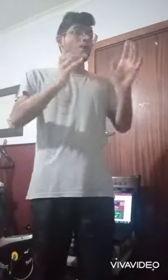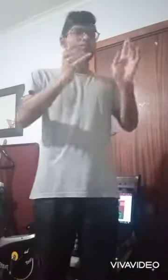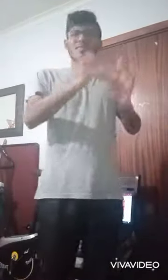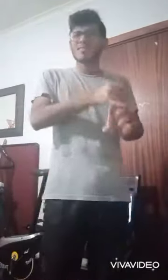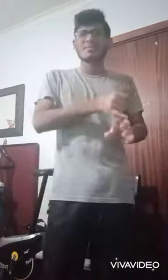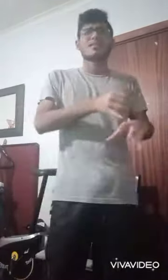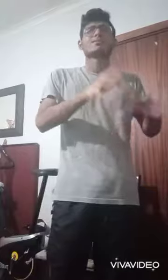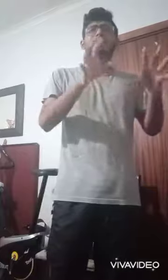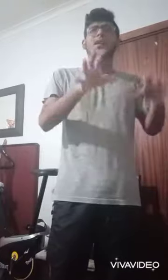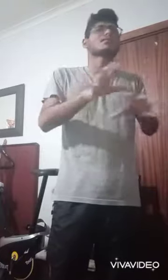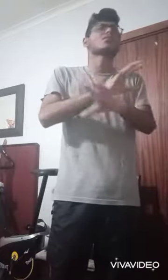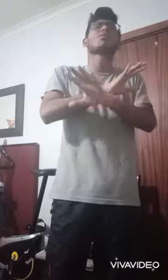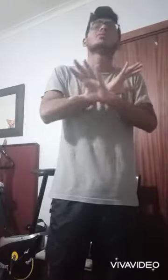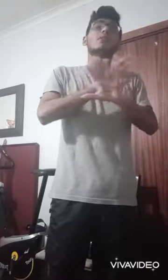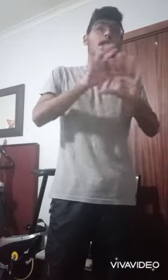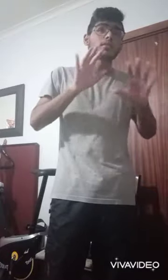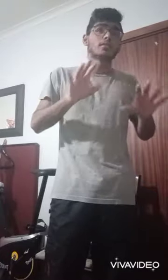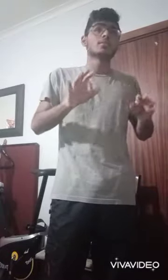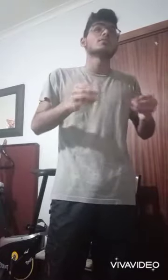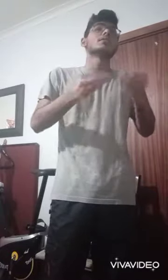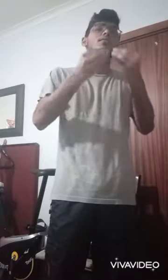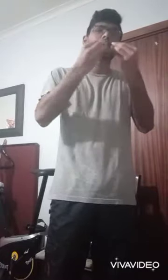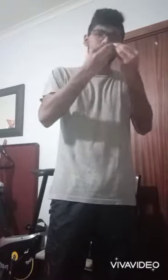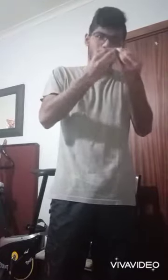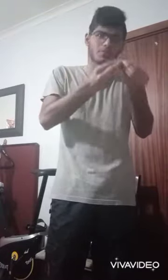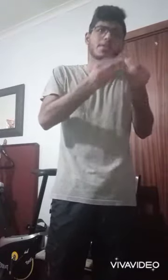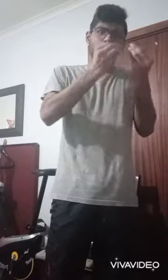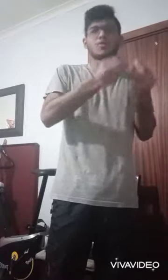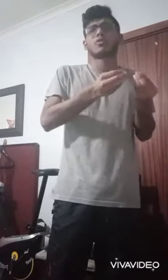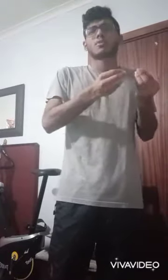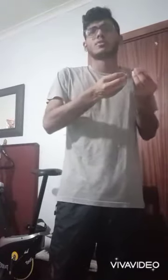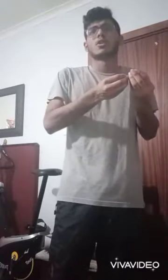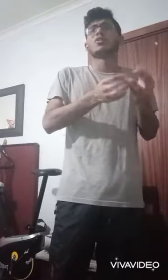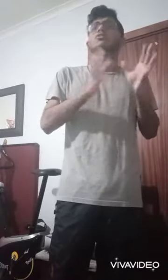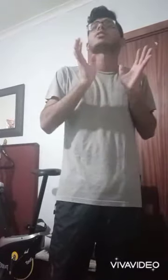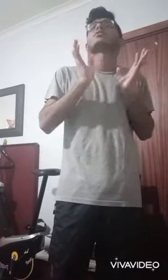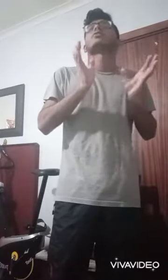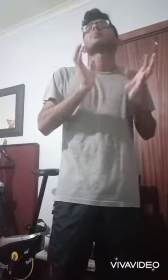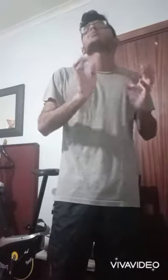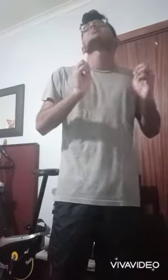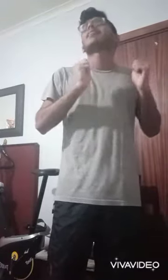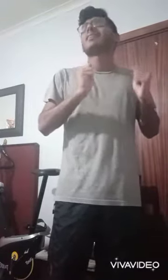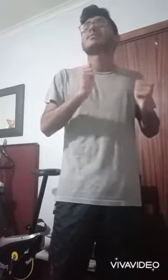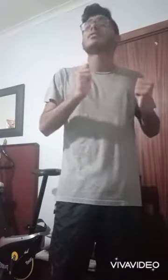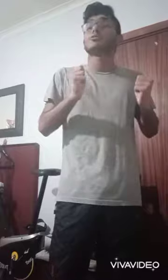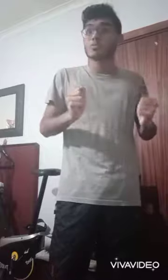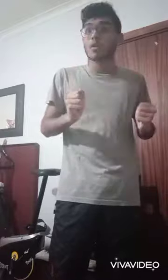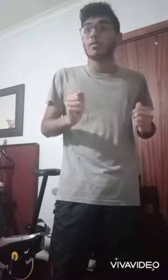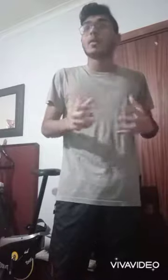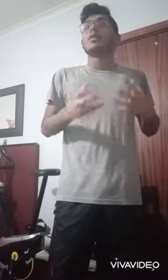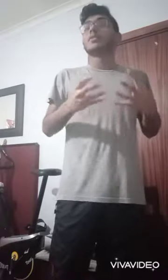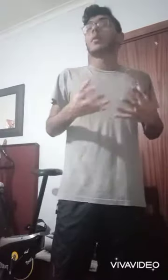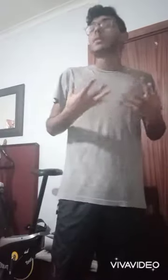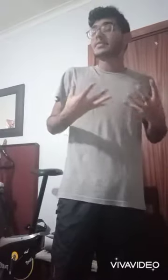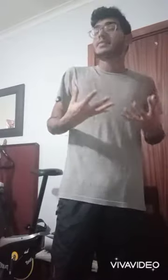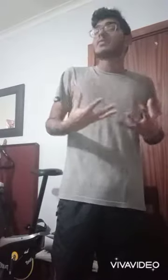the insects, the bugs, and all these other things that feed on the crops so that the crops remain healthy and strong. Now pesticides are